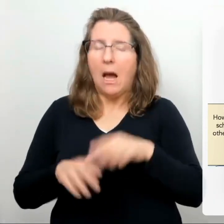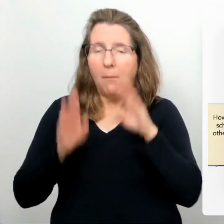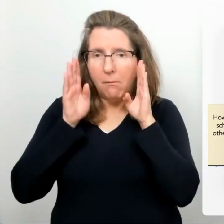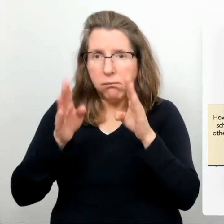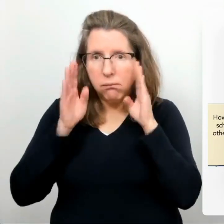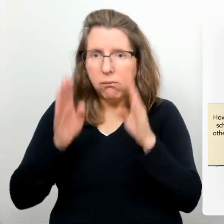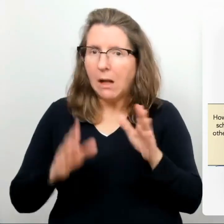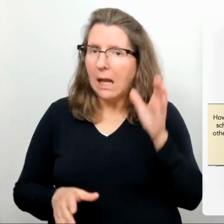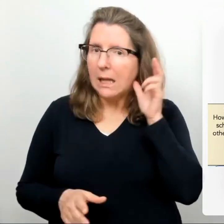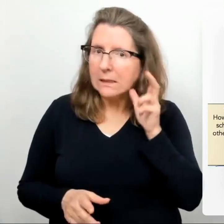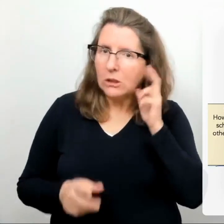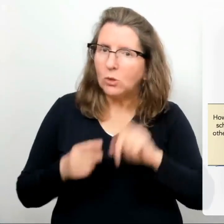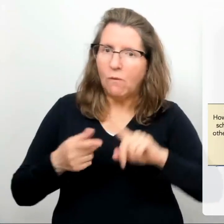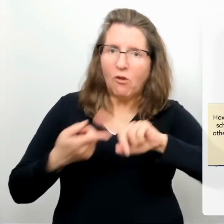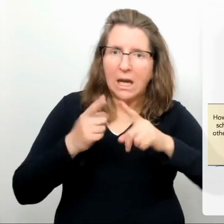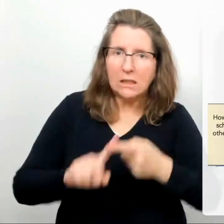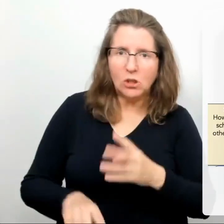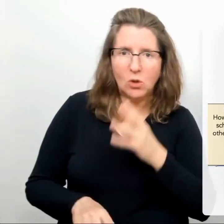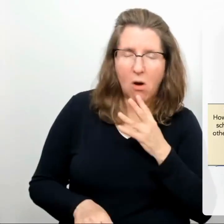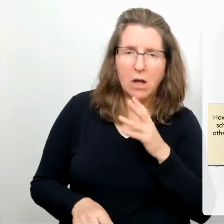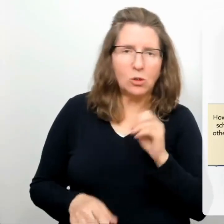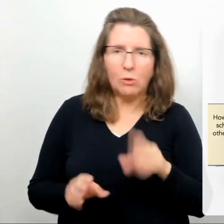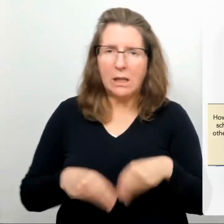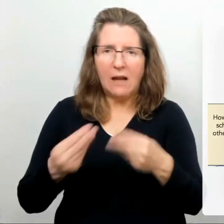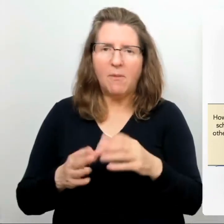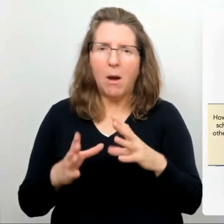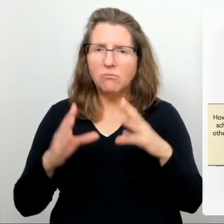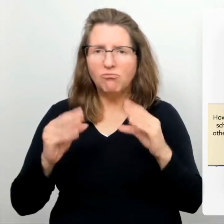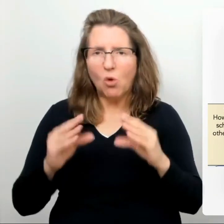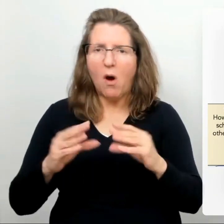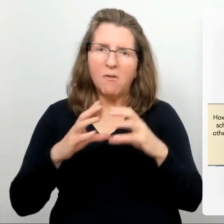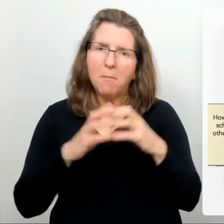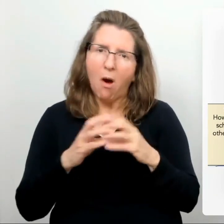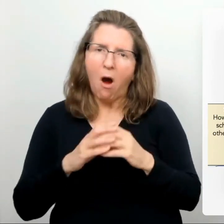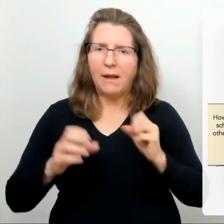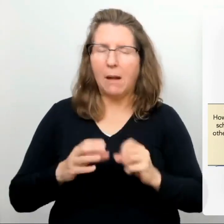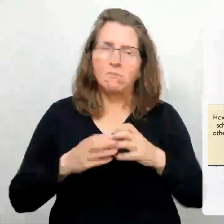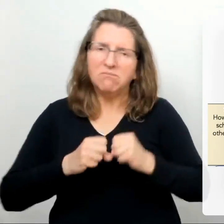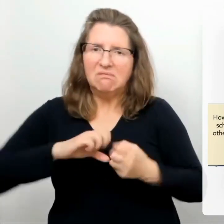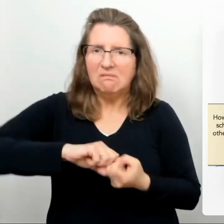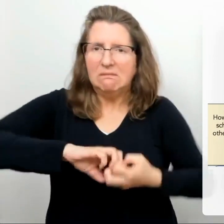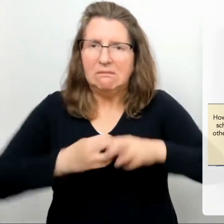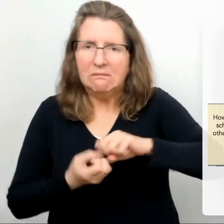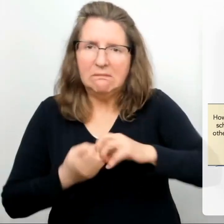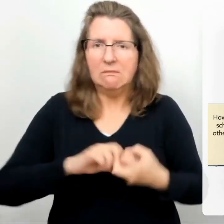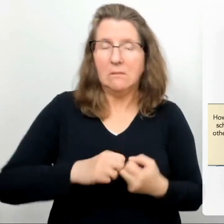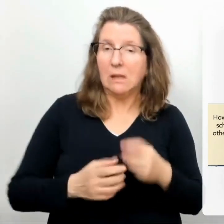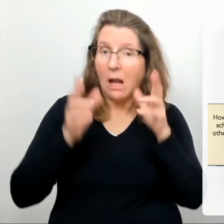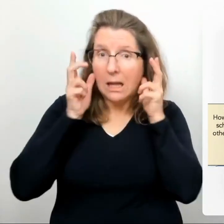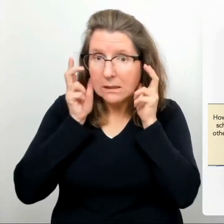There's one additional one here about regulation tools. Aiden can use fidgets to keep his hands occupied while listening